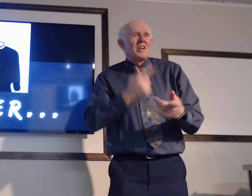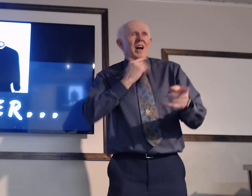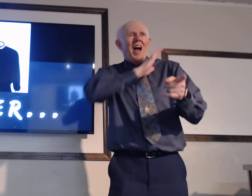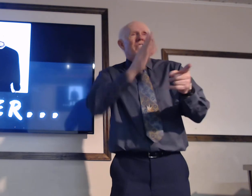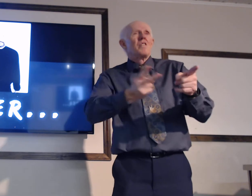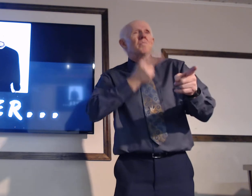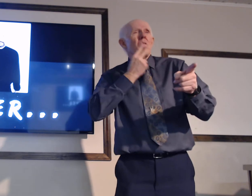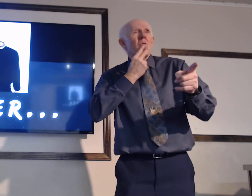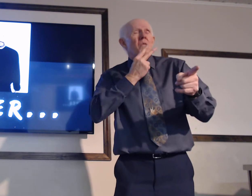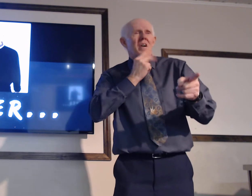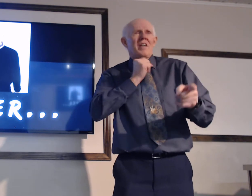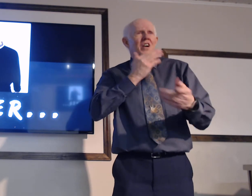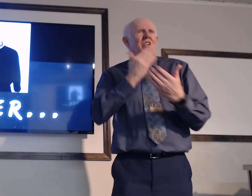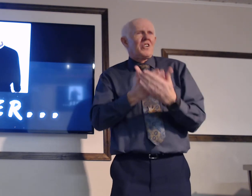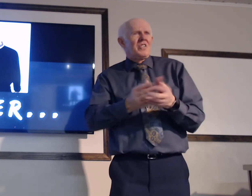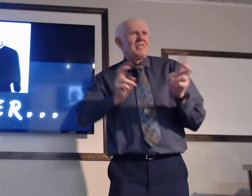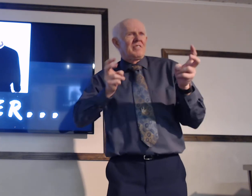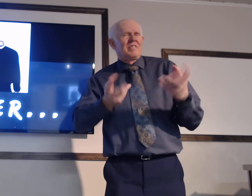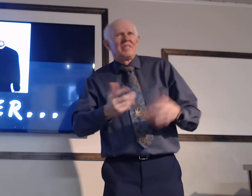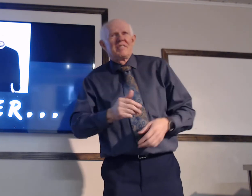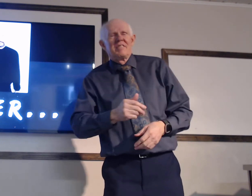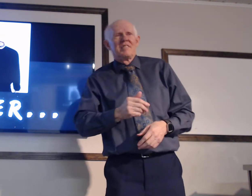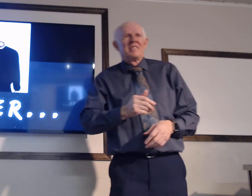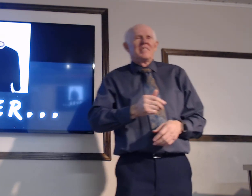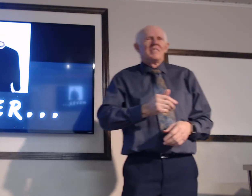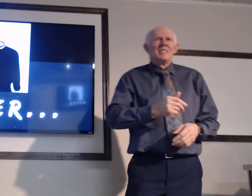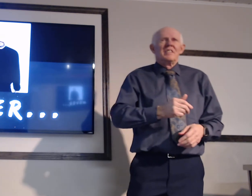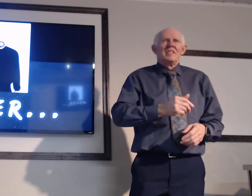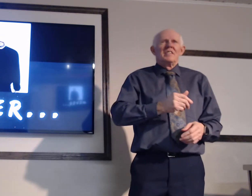That's good. Never. I never smoke.